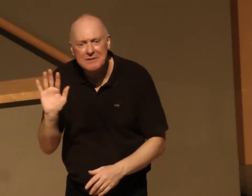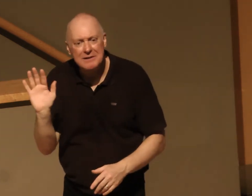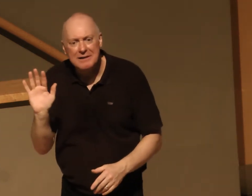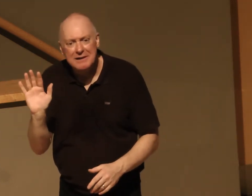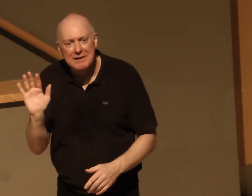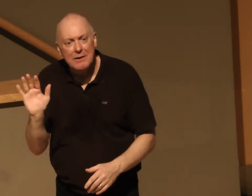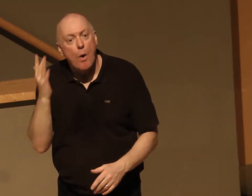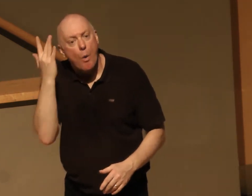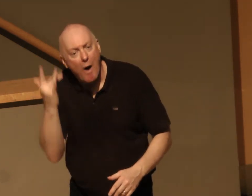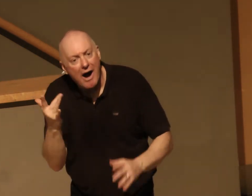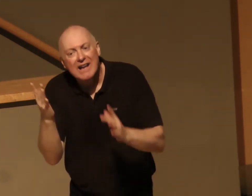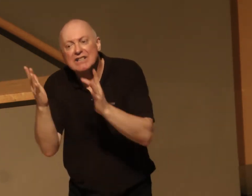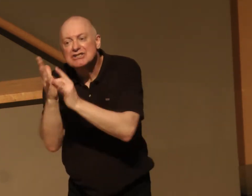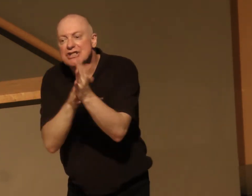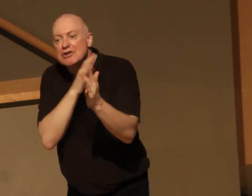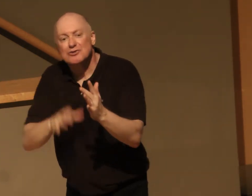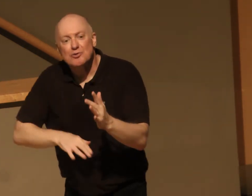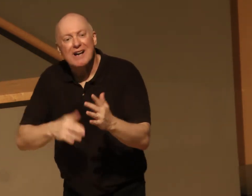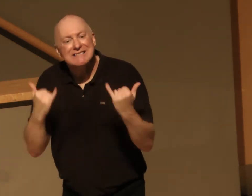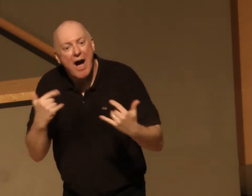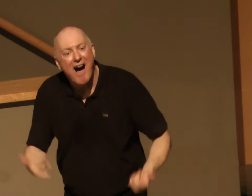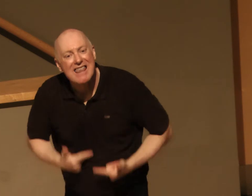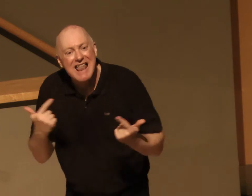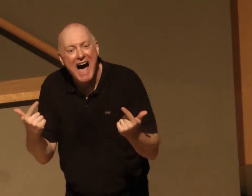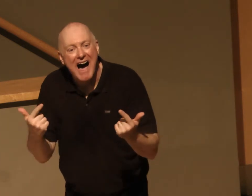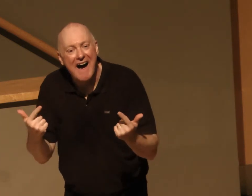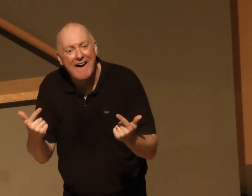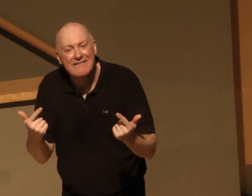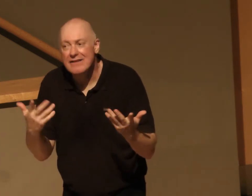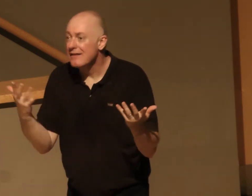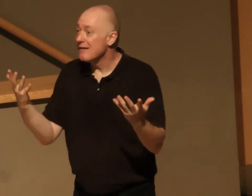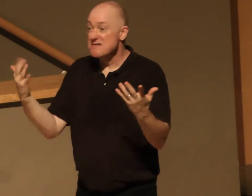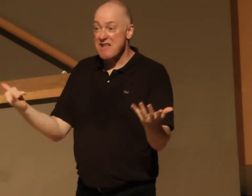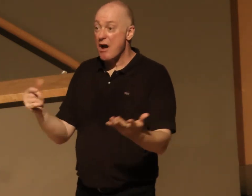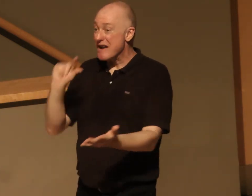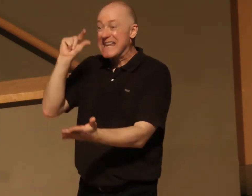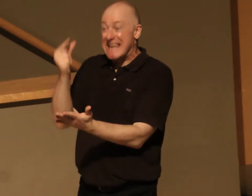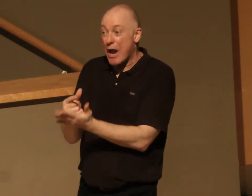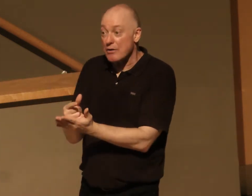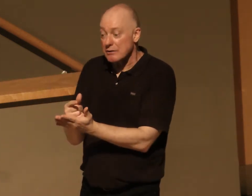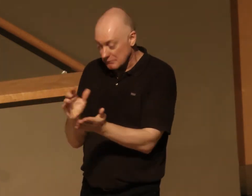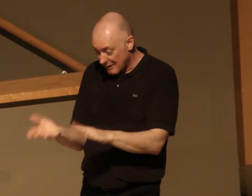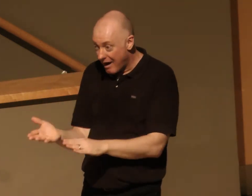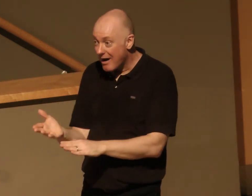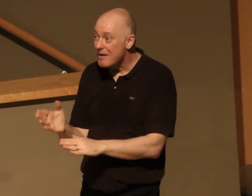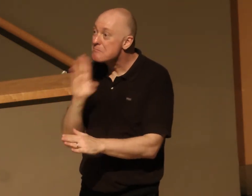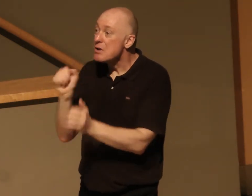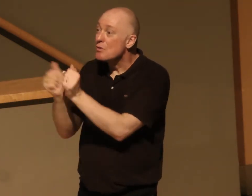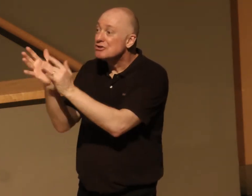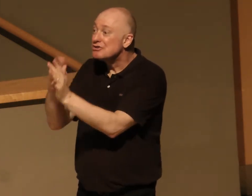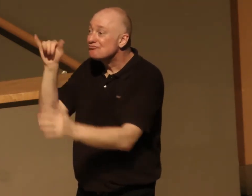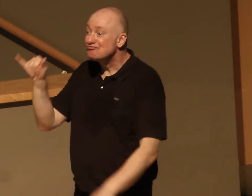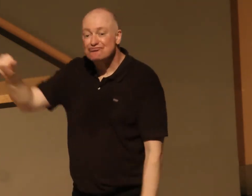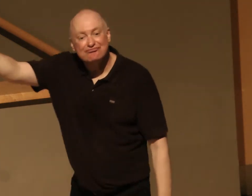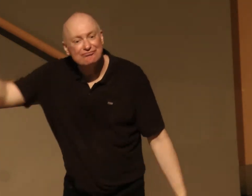because Jesus Christ was now alive their eternal destinies had been secured and what it all comes down to where